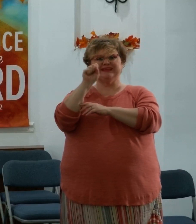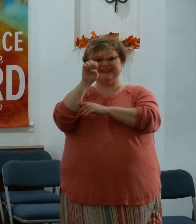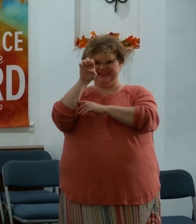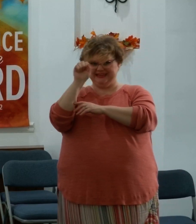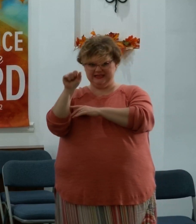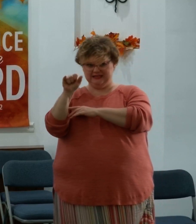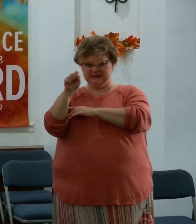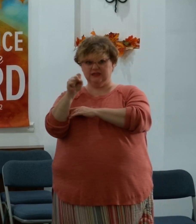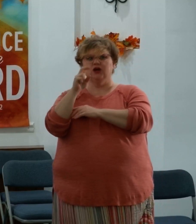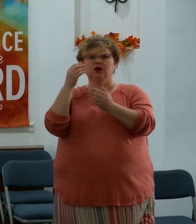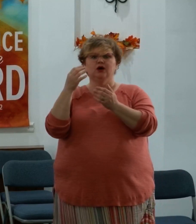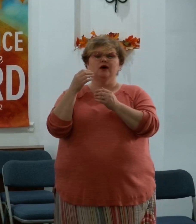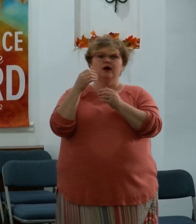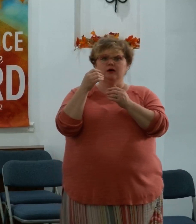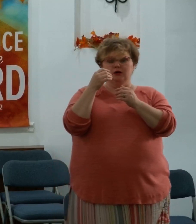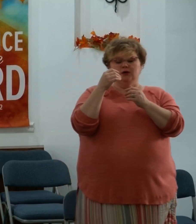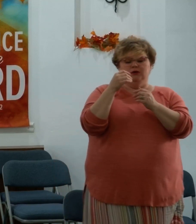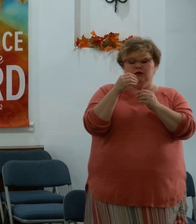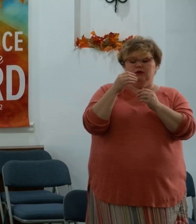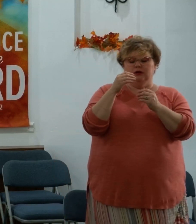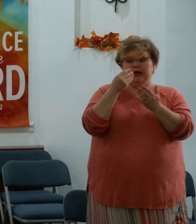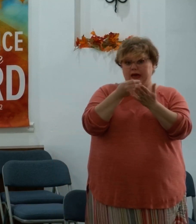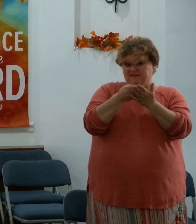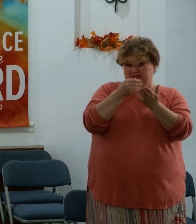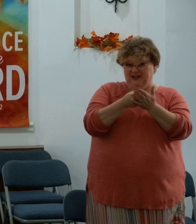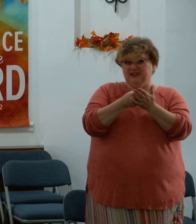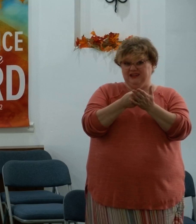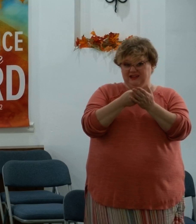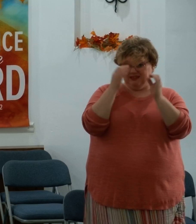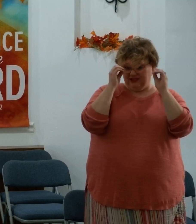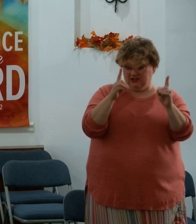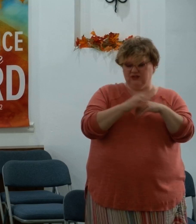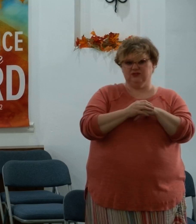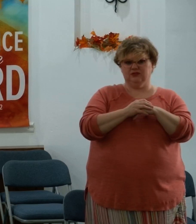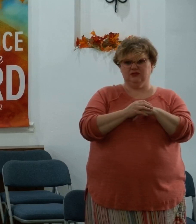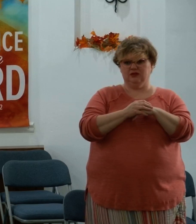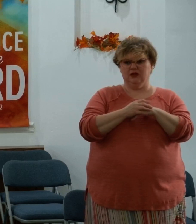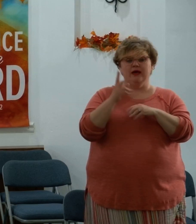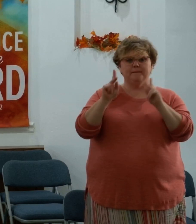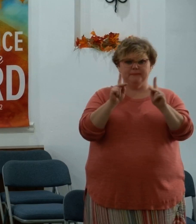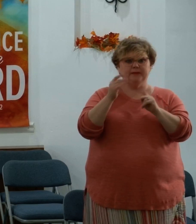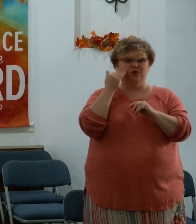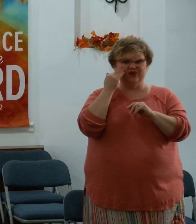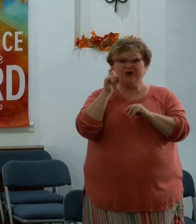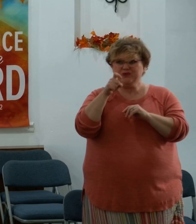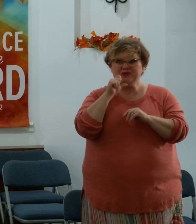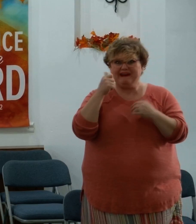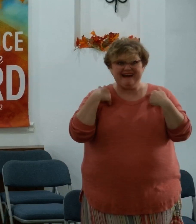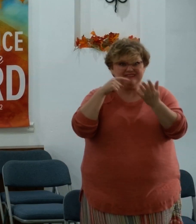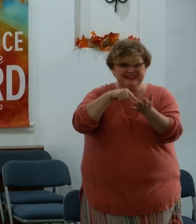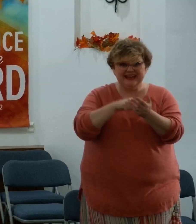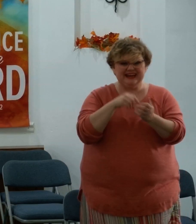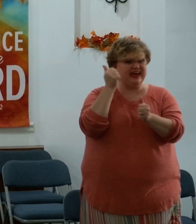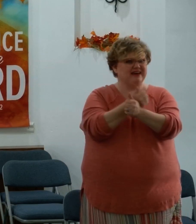that everything they get comes from God, and they should budget, and they should learn, and they should not be in debt, and they should, everything Dave Ramsey says, I